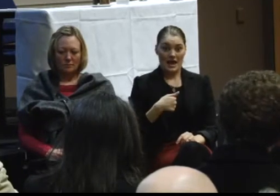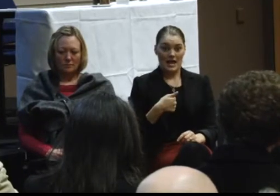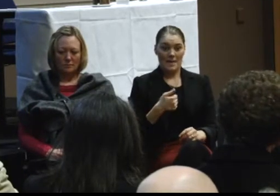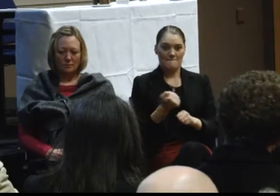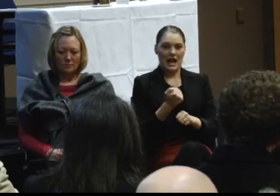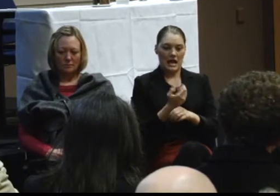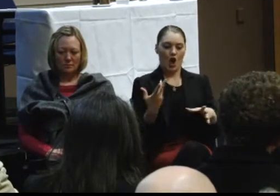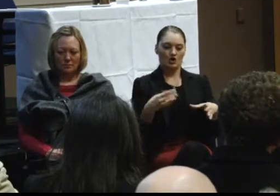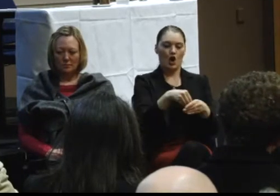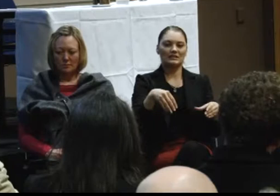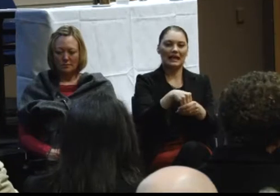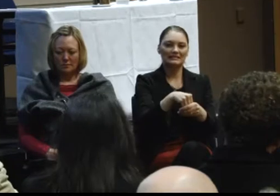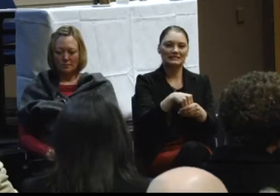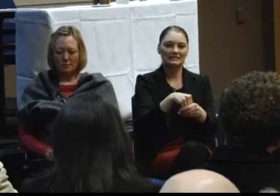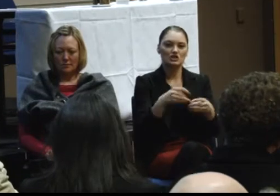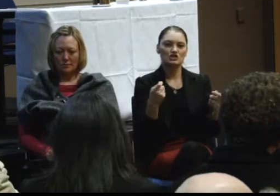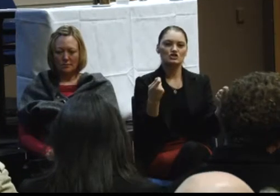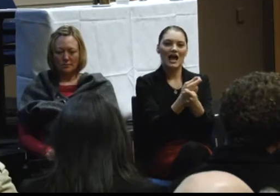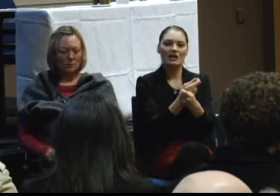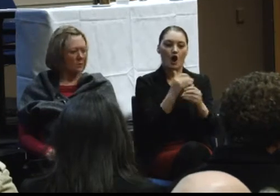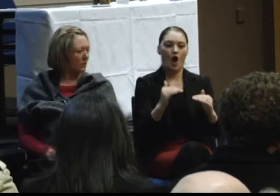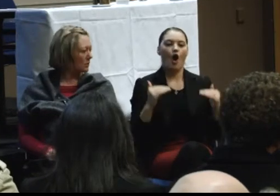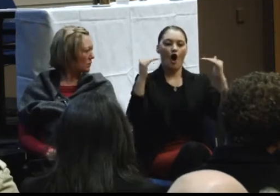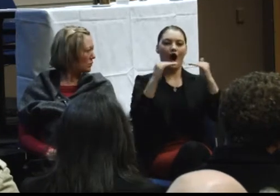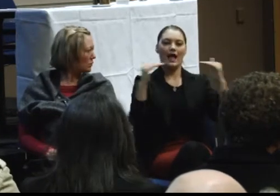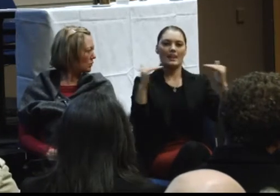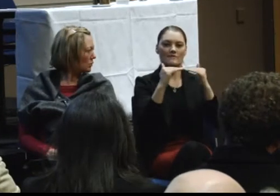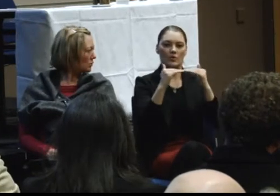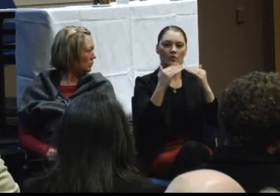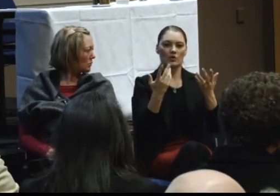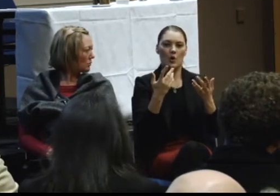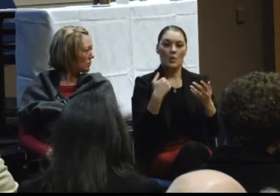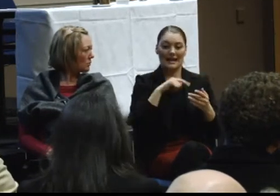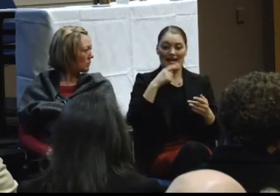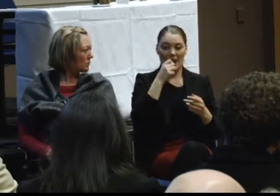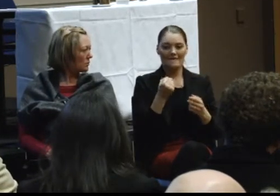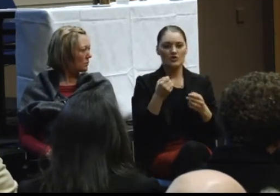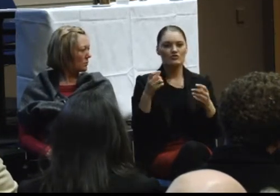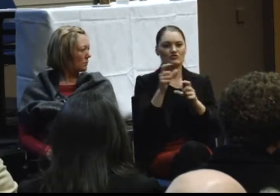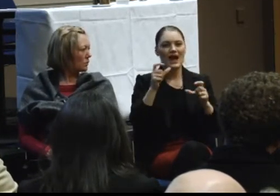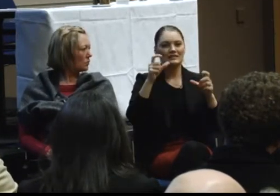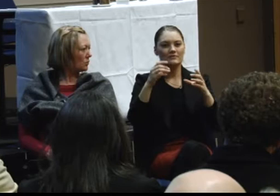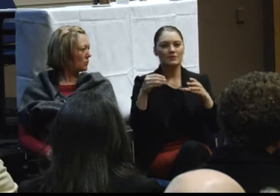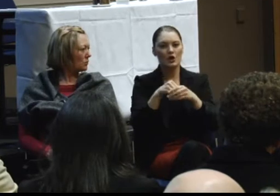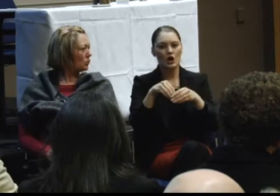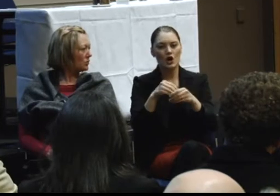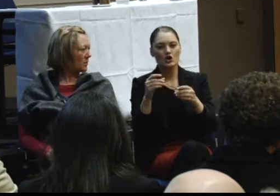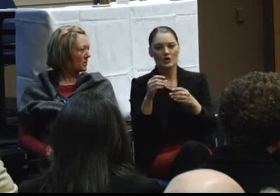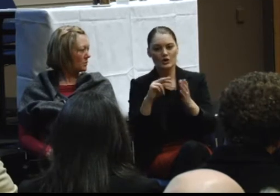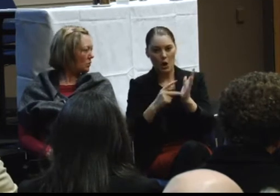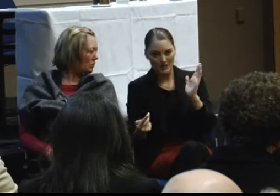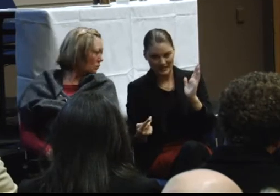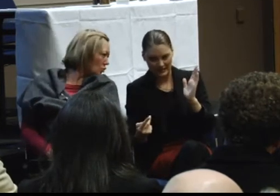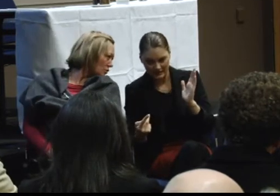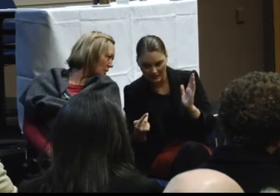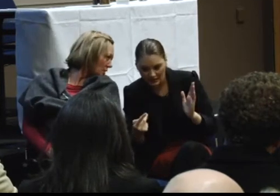be changed at a higher level so the default is Creative Commons, and then if a school has a genuine reason for needing an all rights reserved